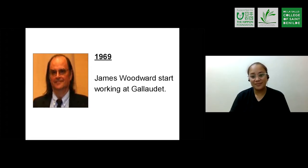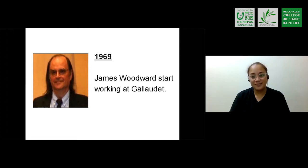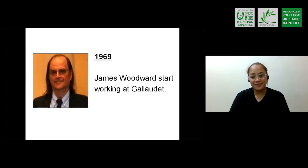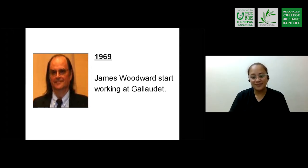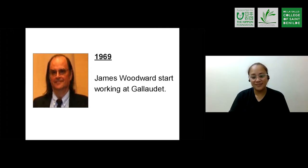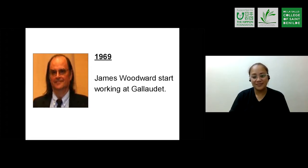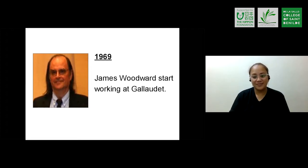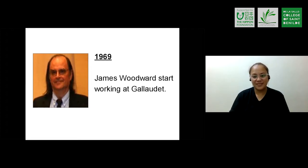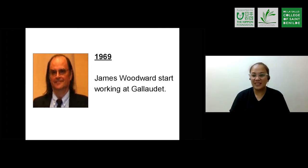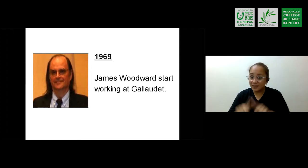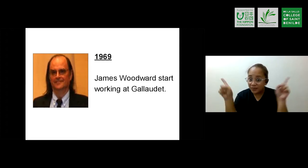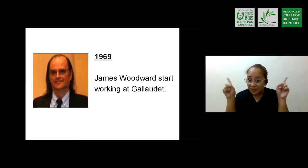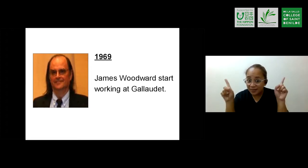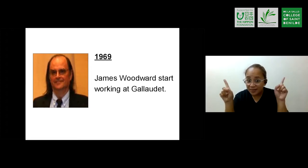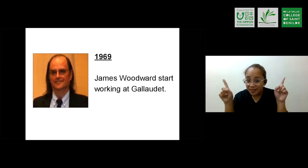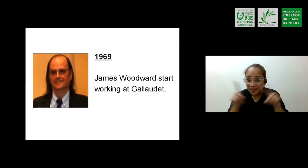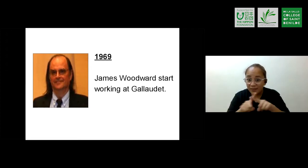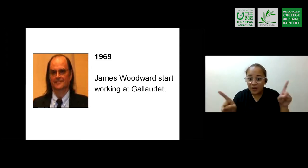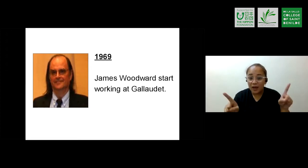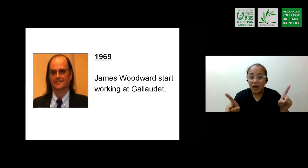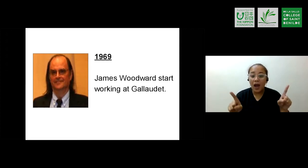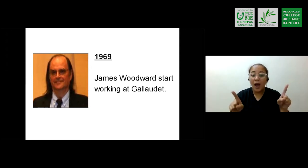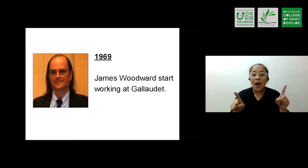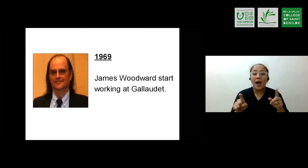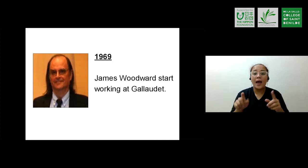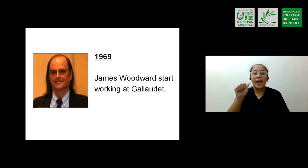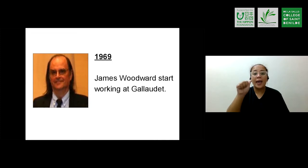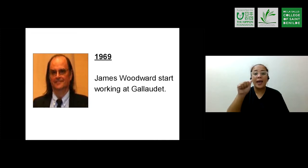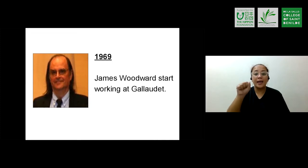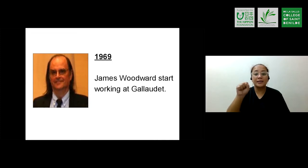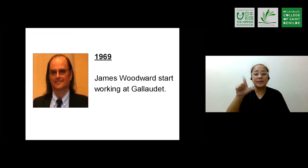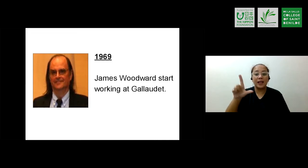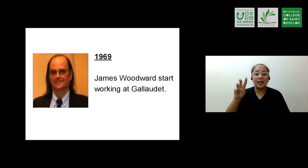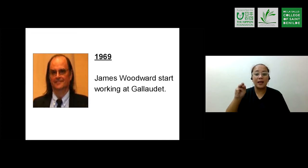Very different. How about Right. the American sign for mother?